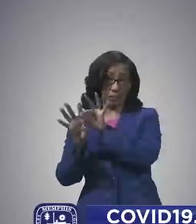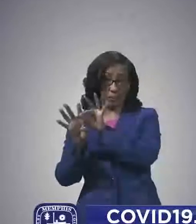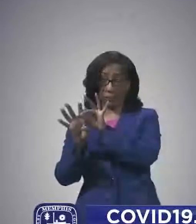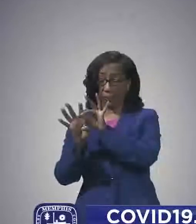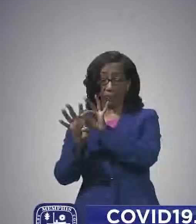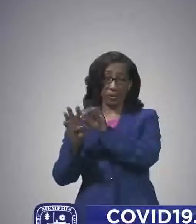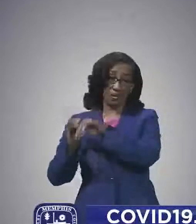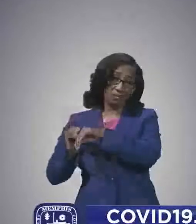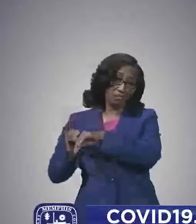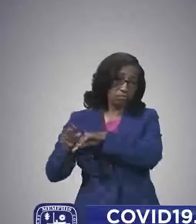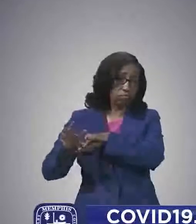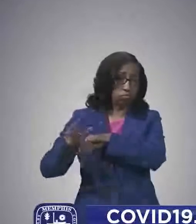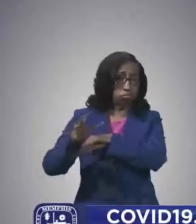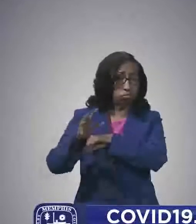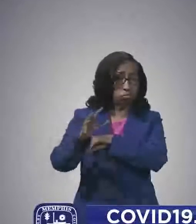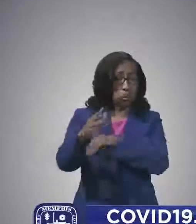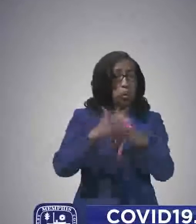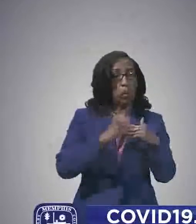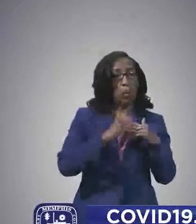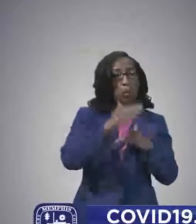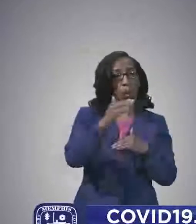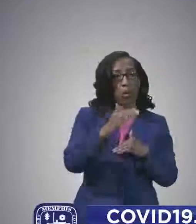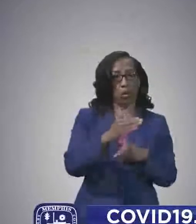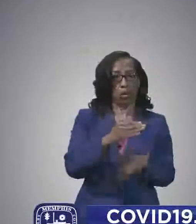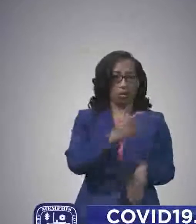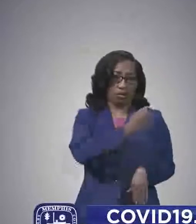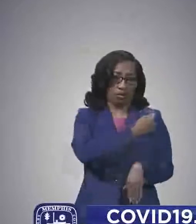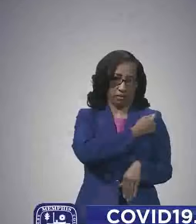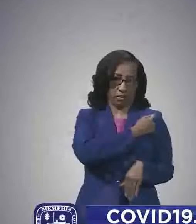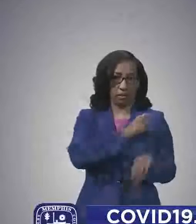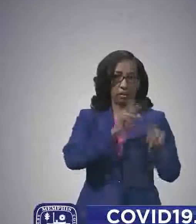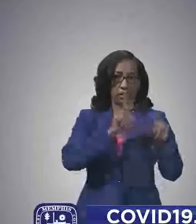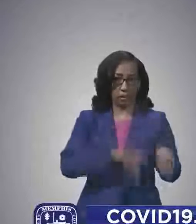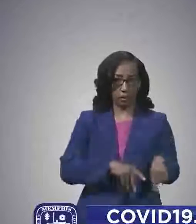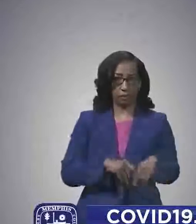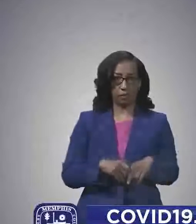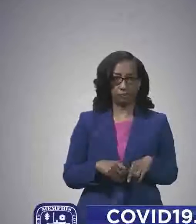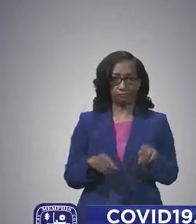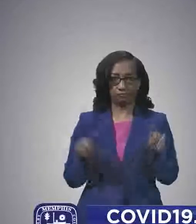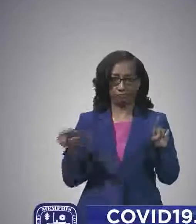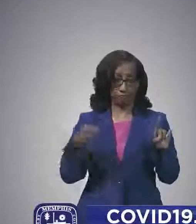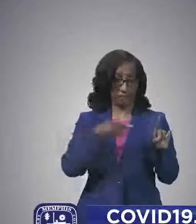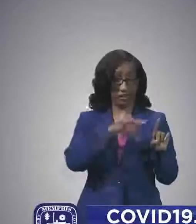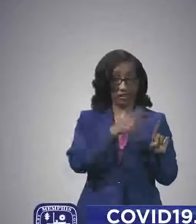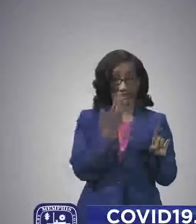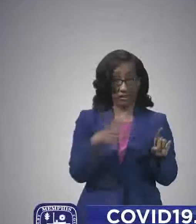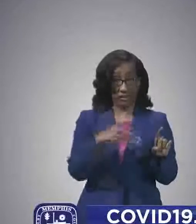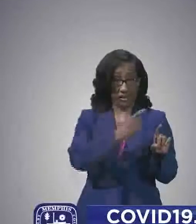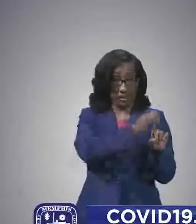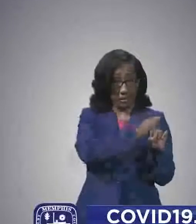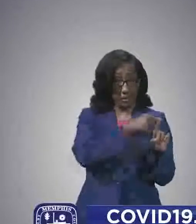often than a vaccinated person does. 2,